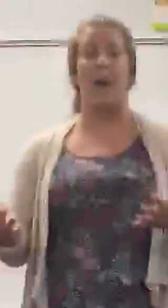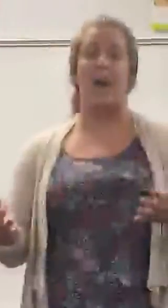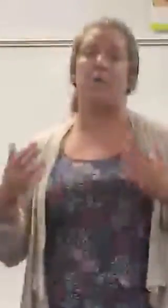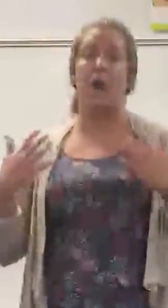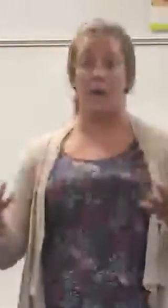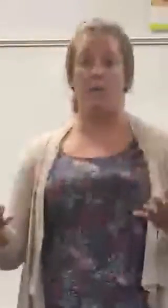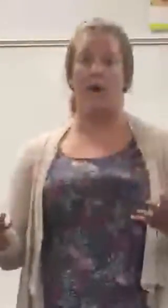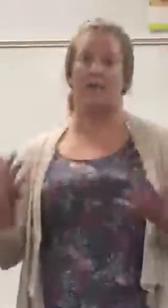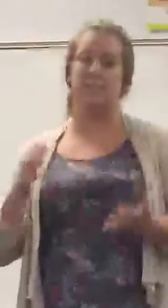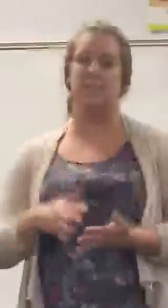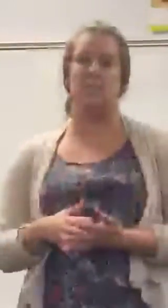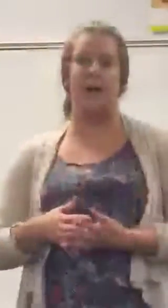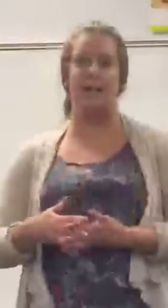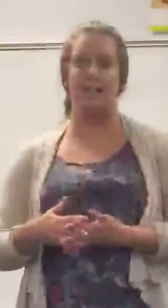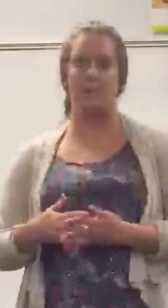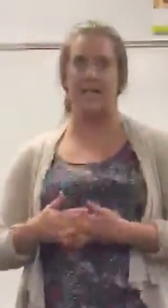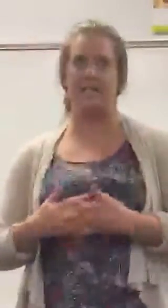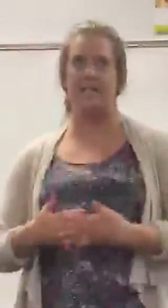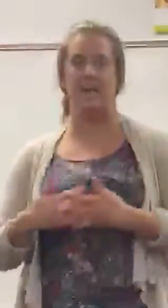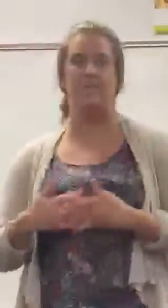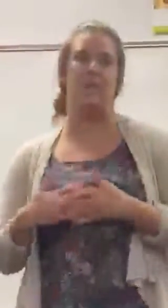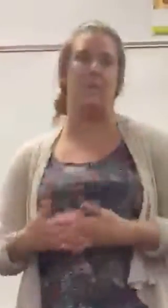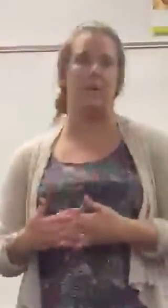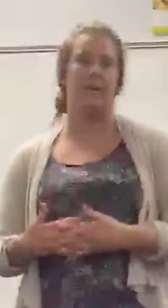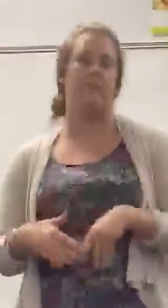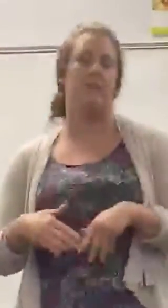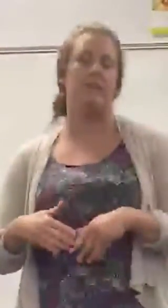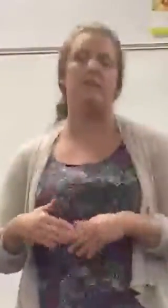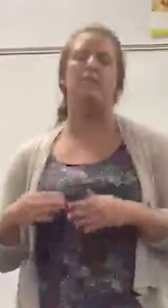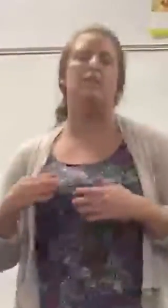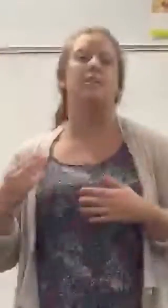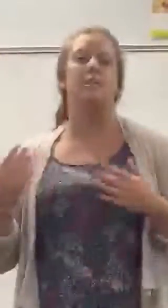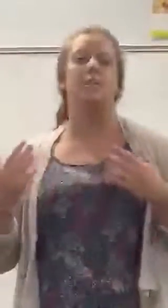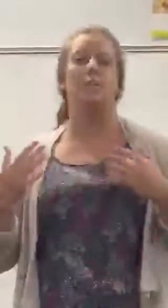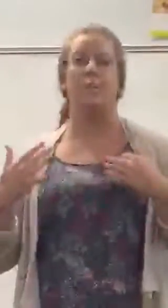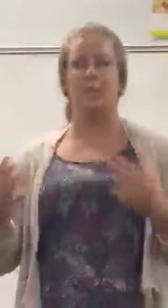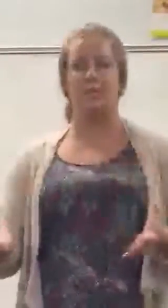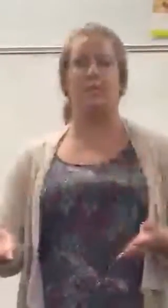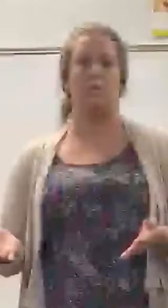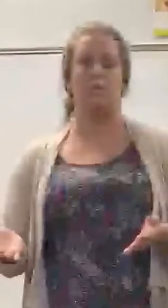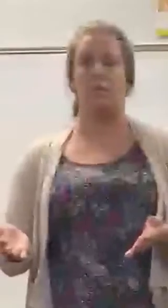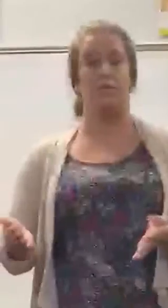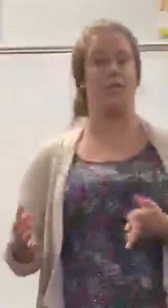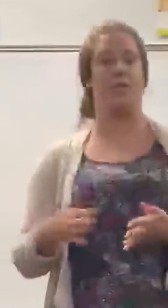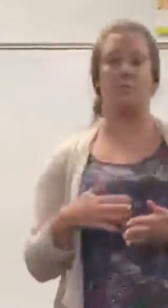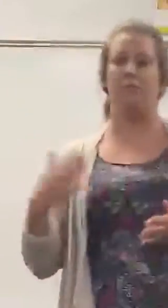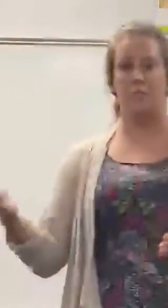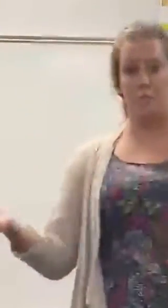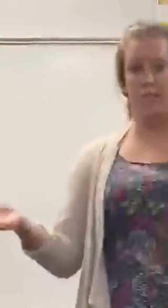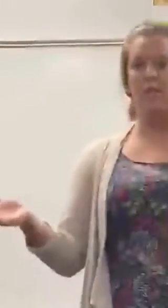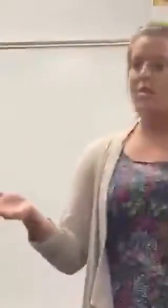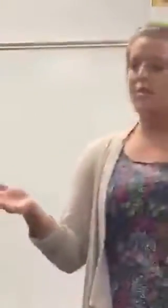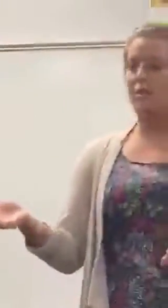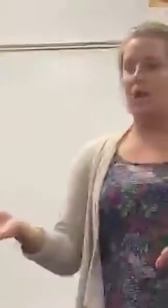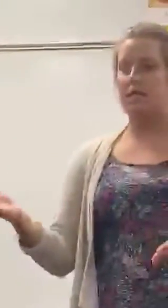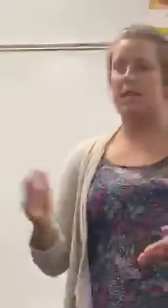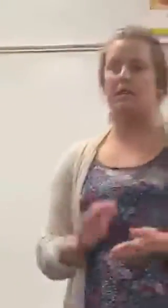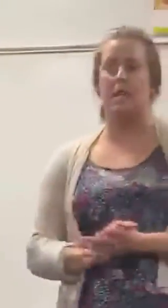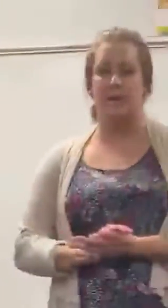why. Why we want to do this, why is this something important for us to build into our school culture and move forward. So go ahead and take the next